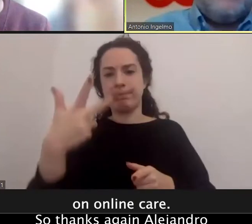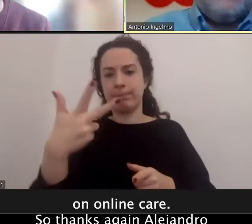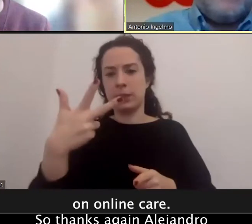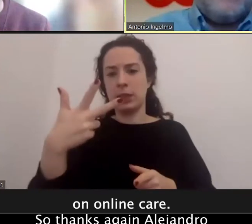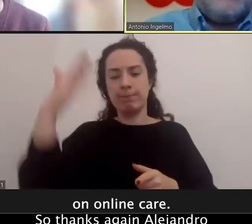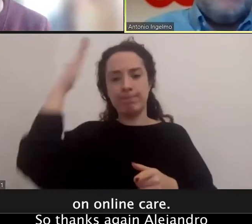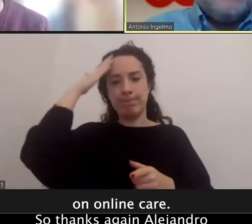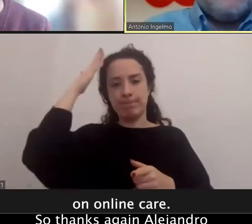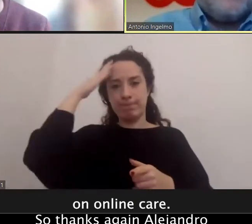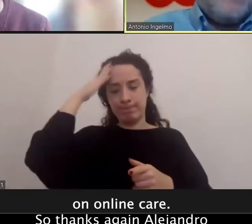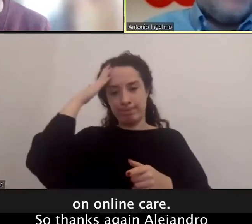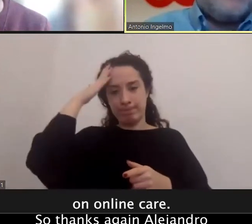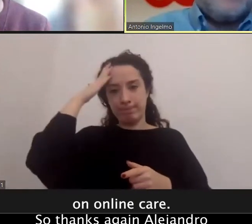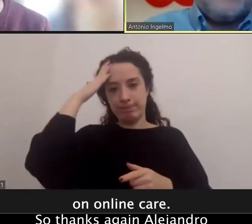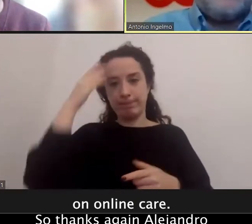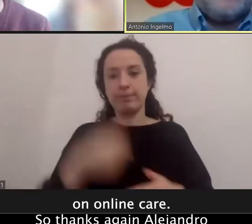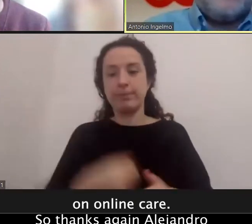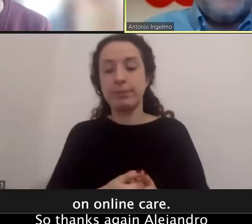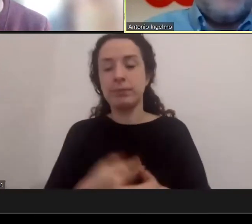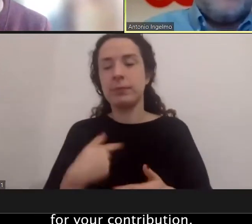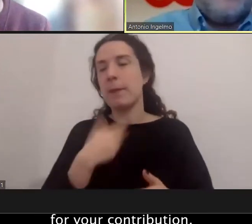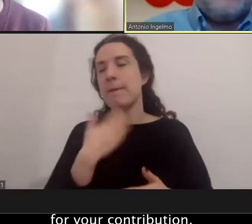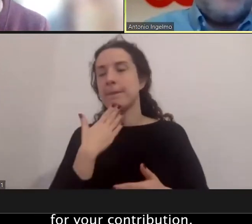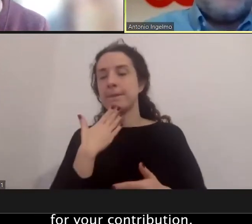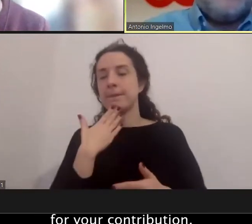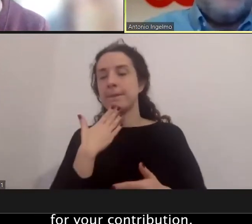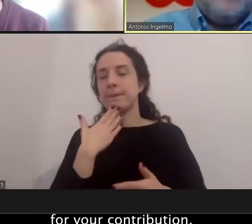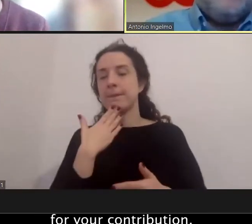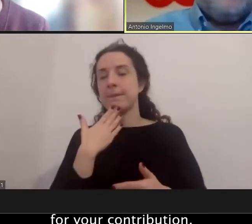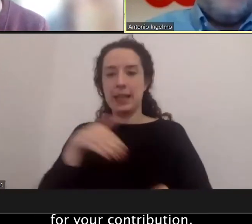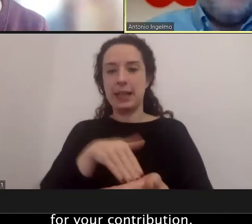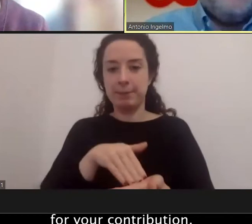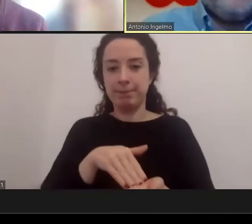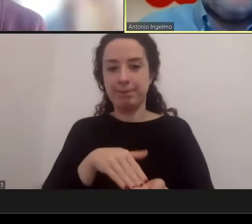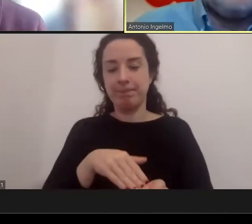and online care. So thanks again, Alejandro, for your contribution.